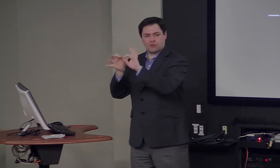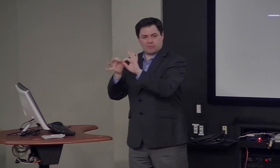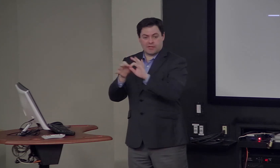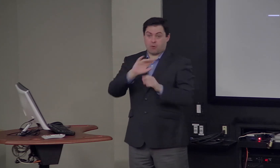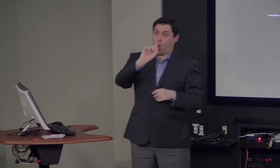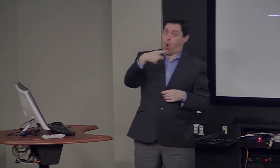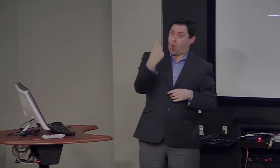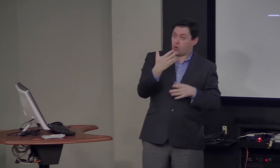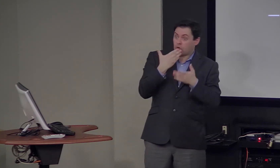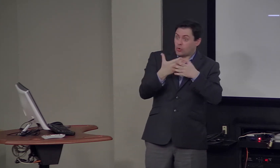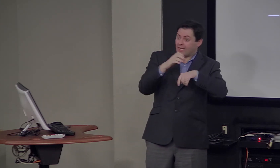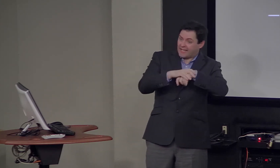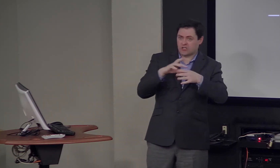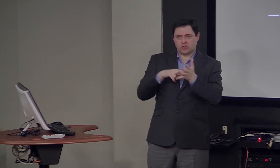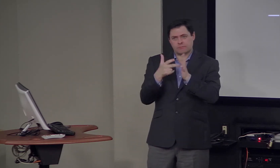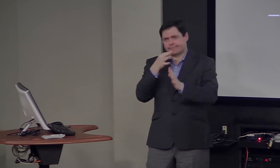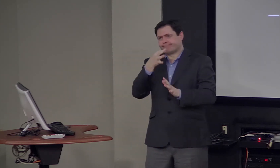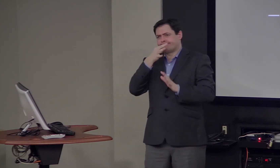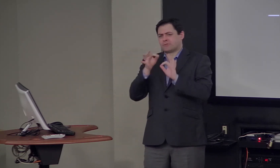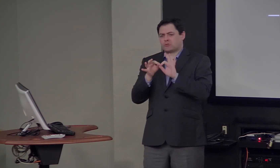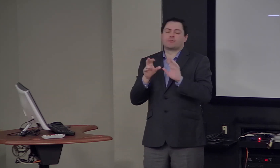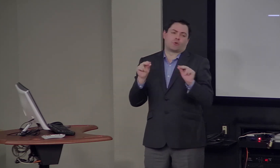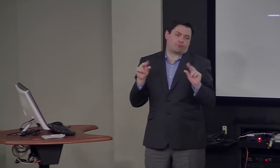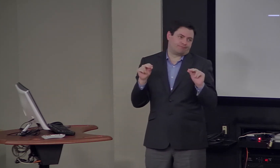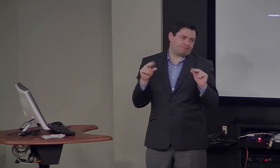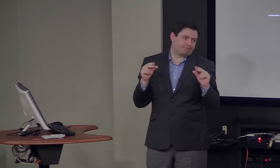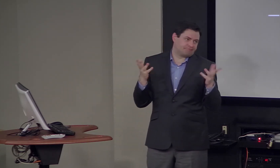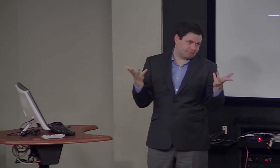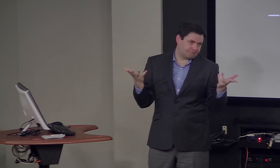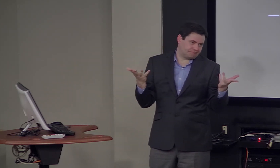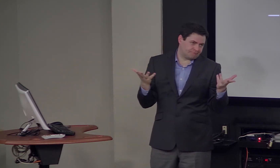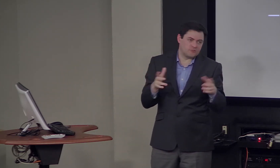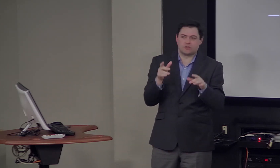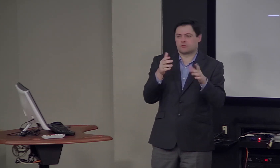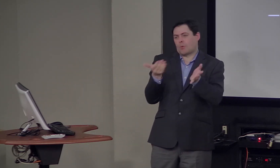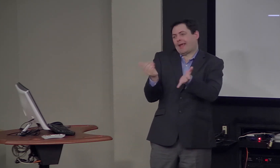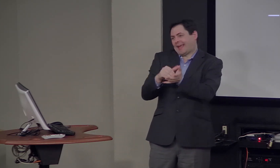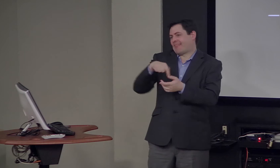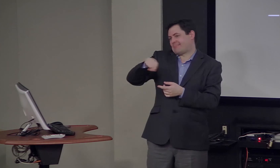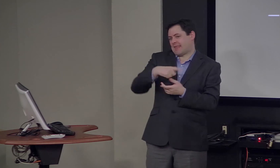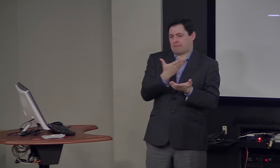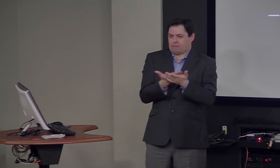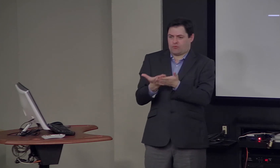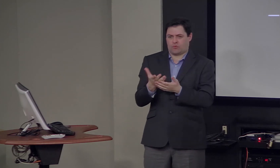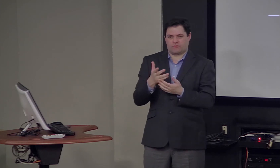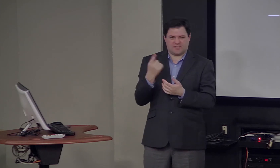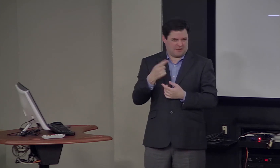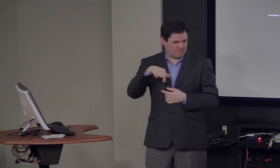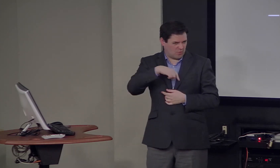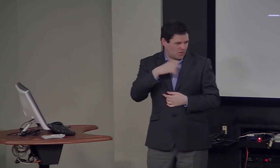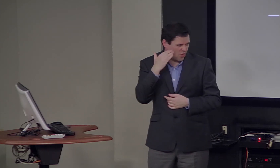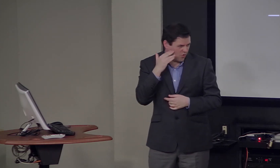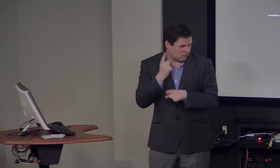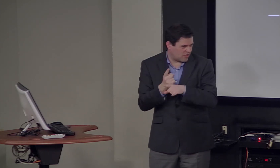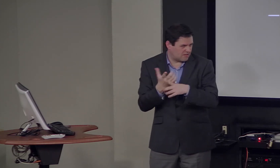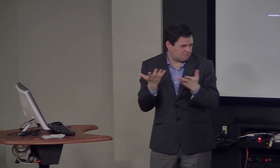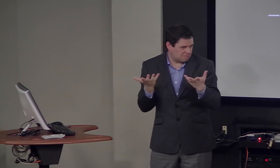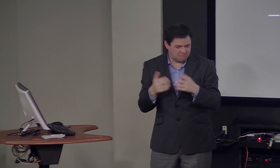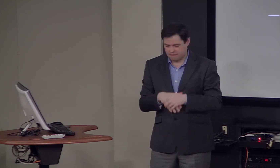exams versus their beginning. But it doesn't also necessarily mean that a person who has better English skills will